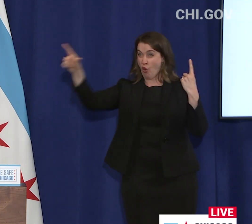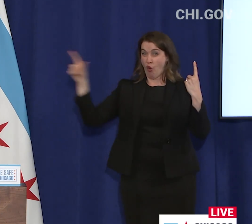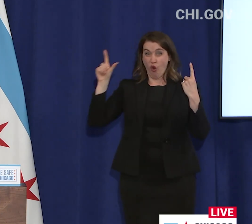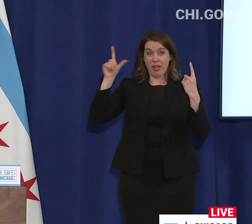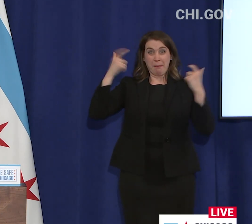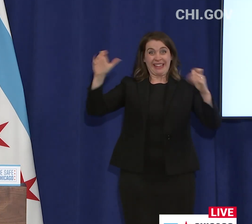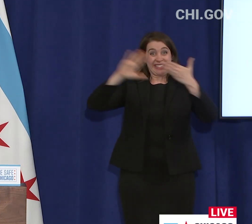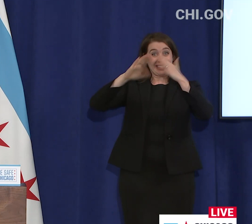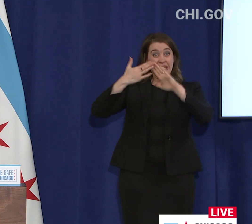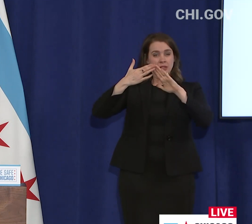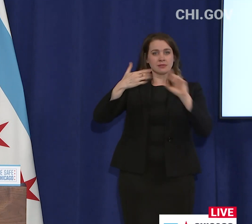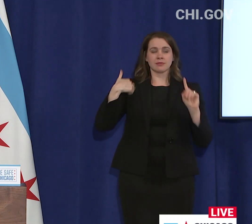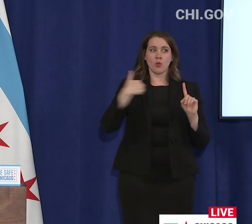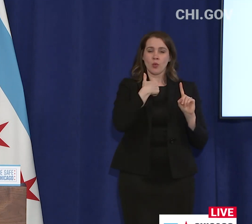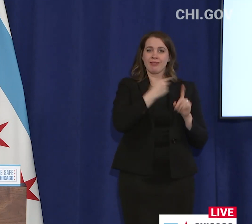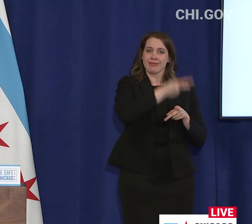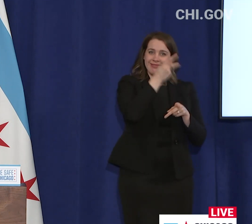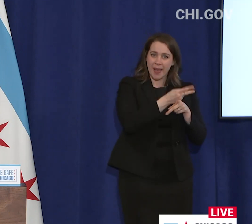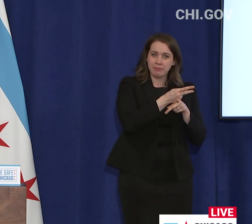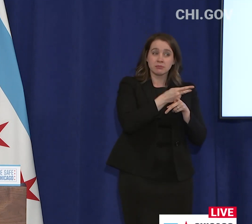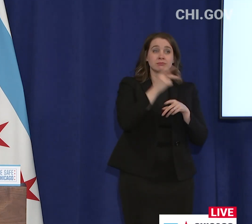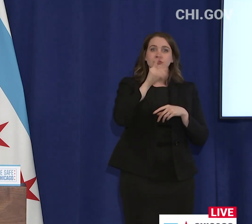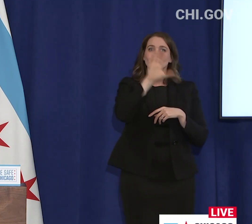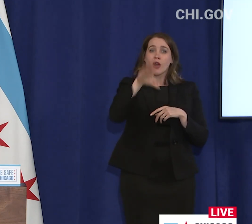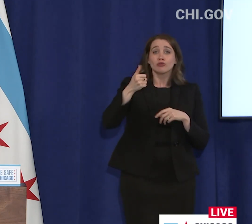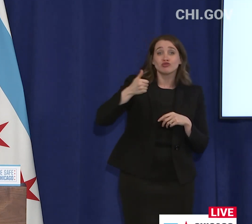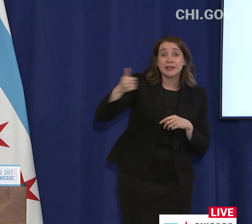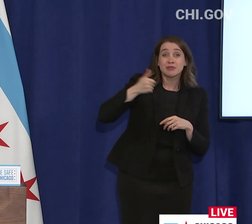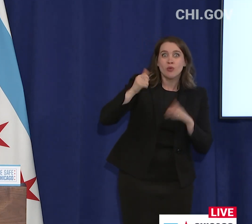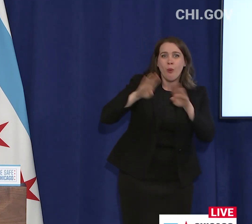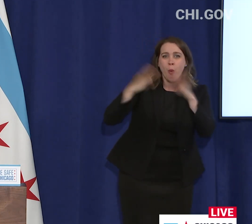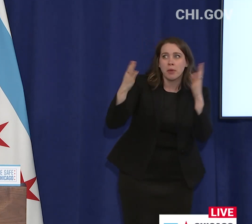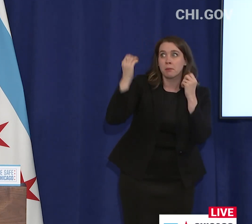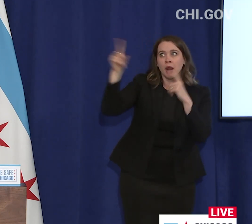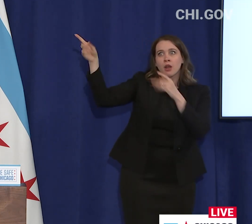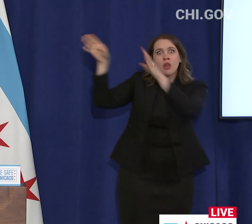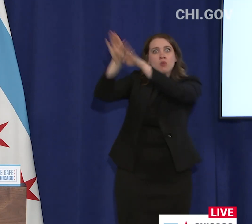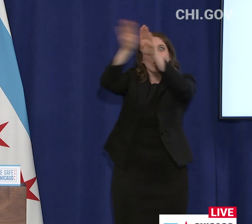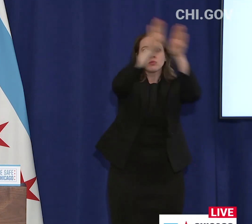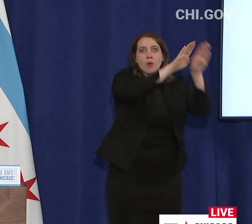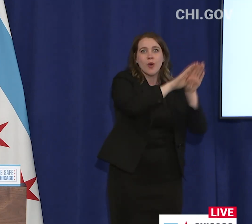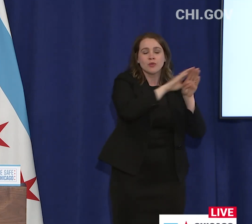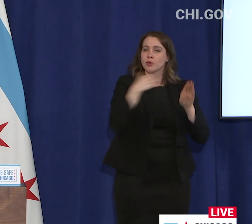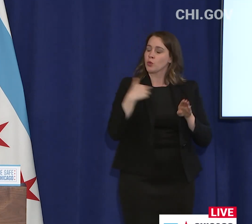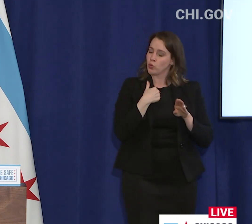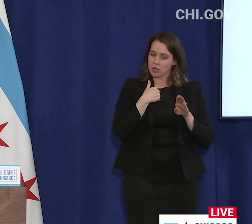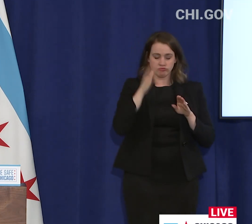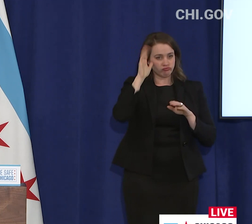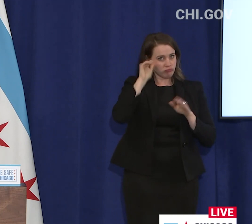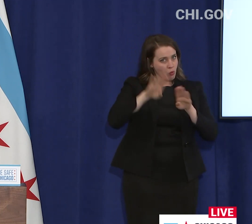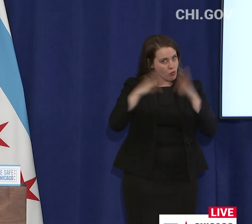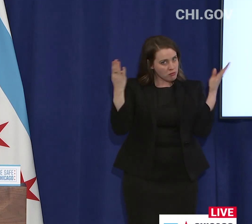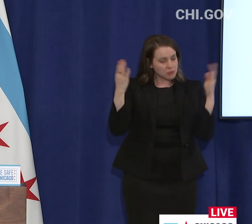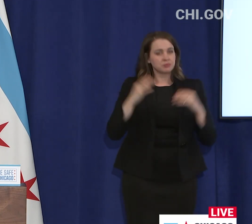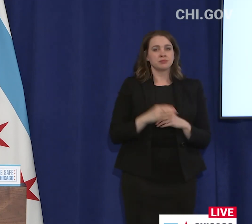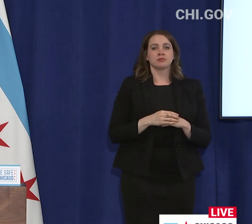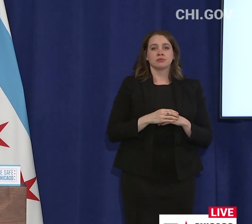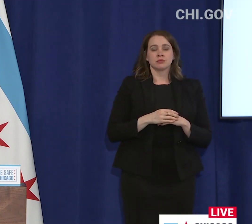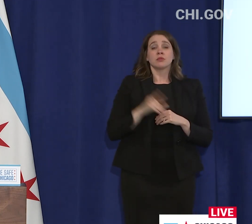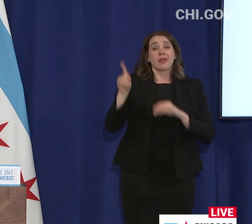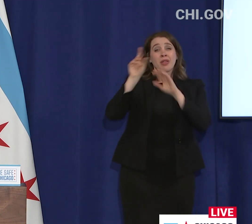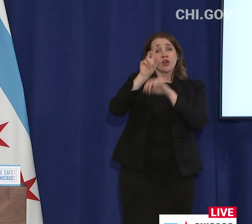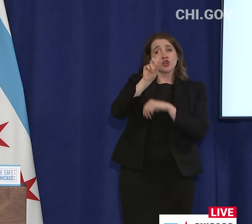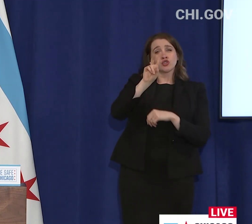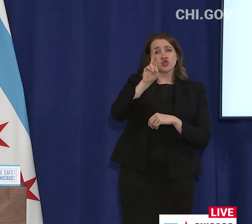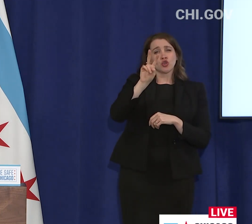not cut service to transit systems during this crisis. And Dorval Carter, the president of the